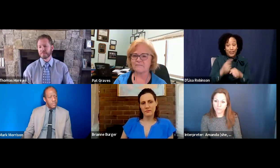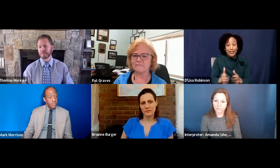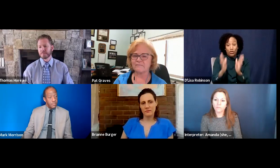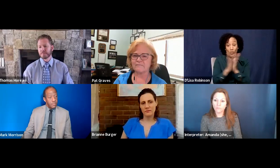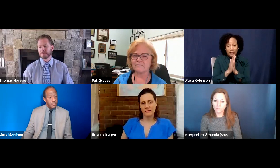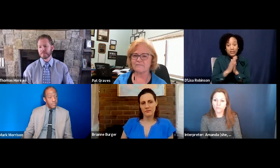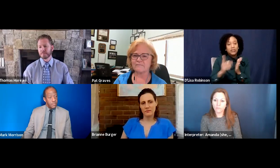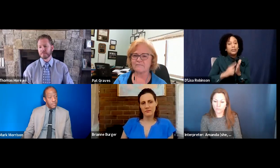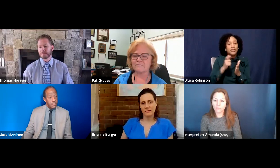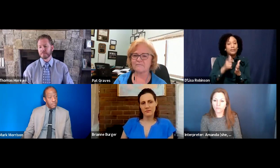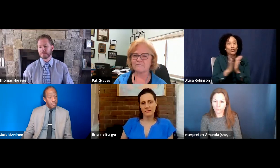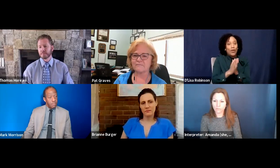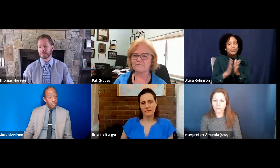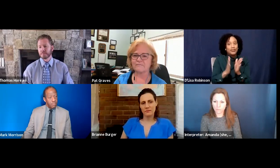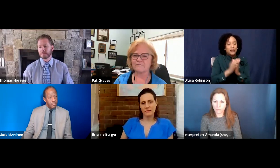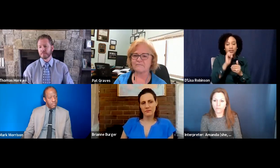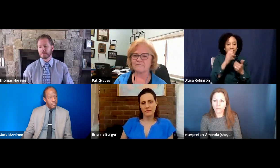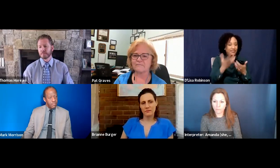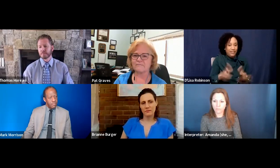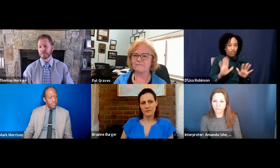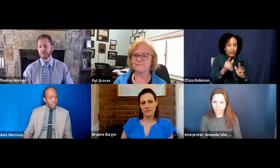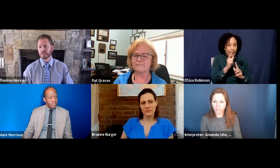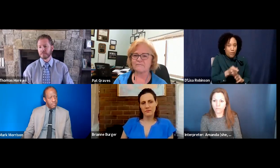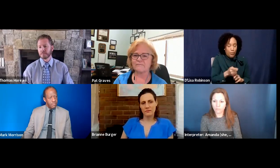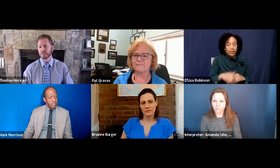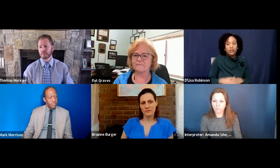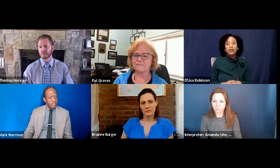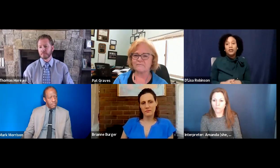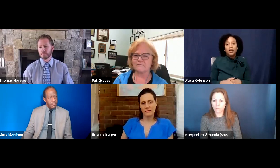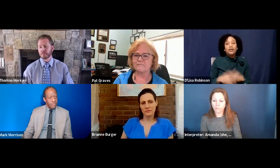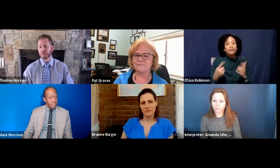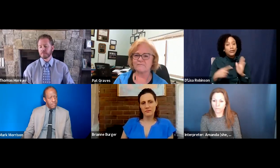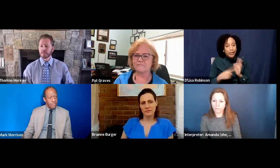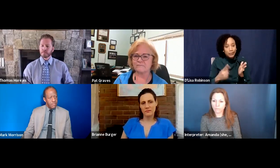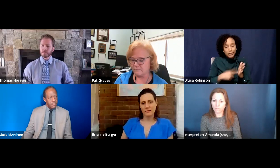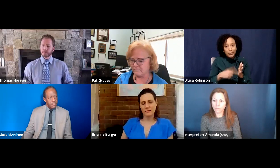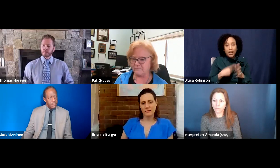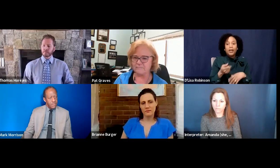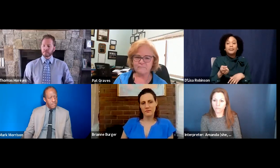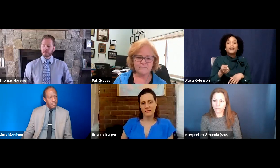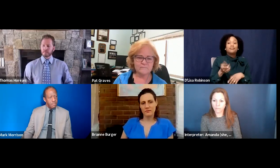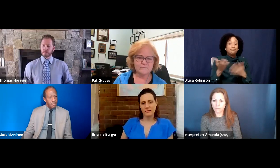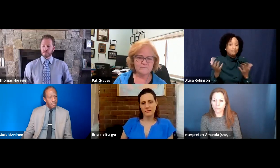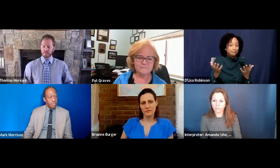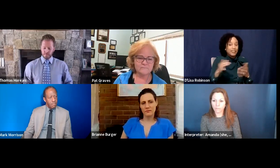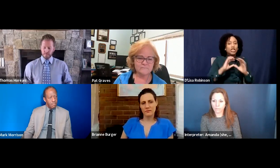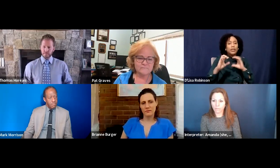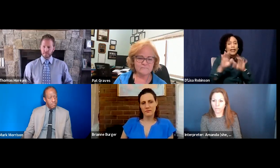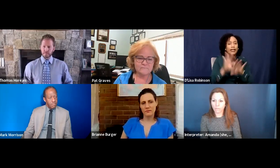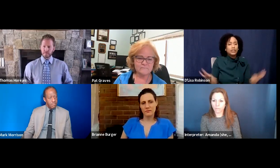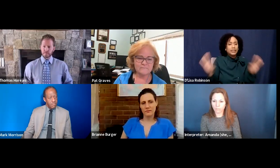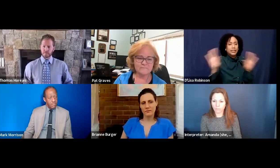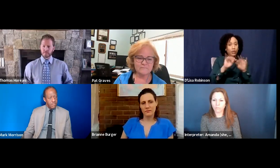it's also important after a request is made to understand that sometimes things aren't done in the